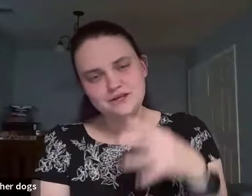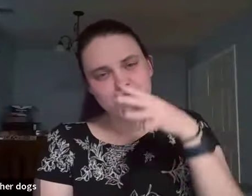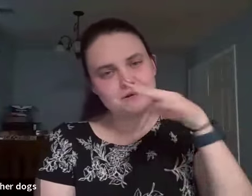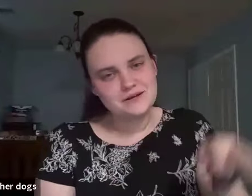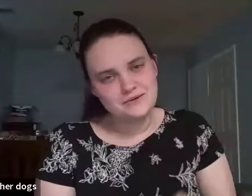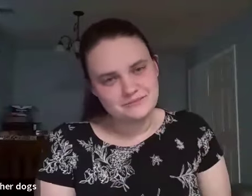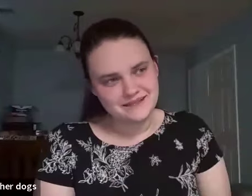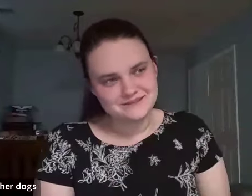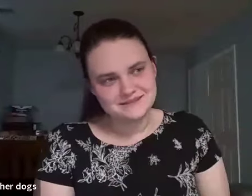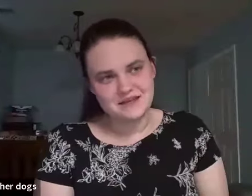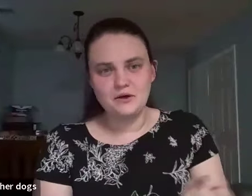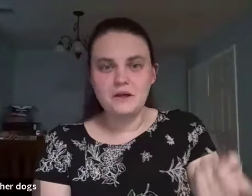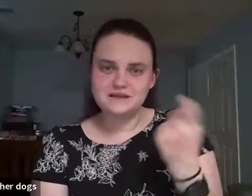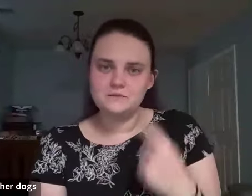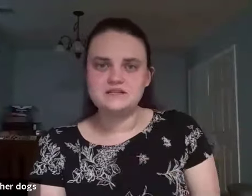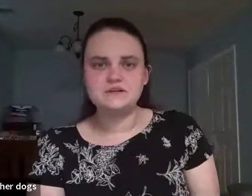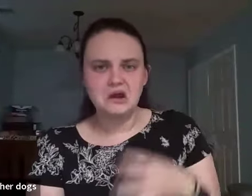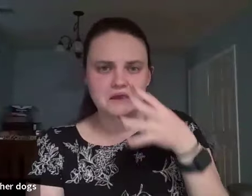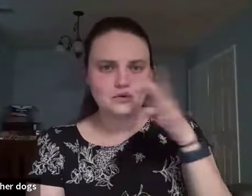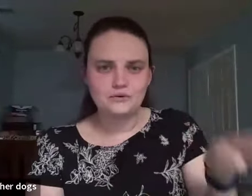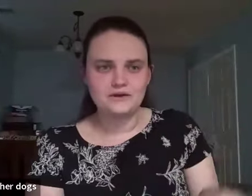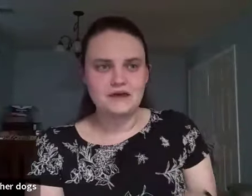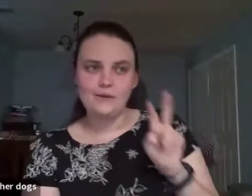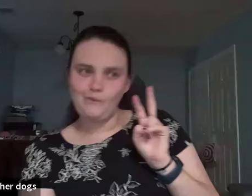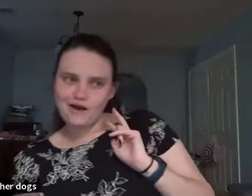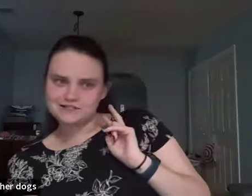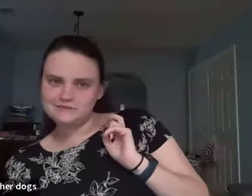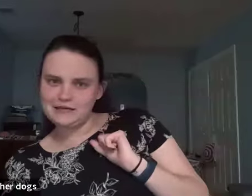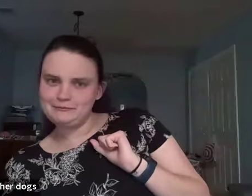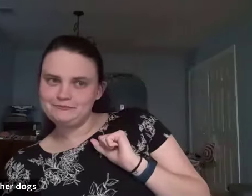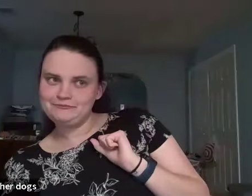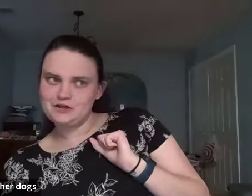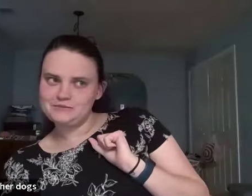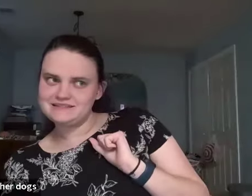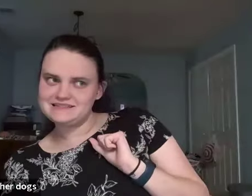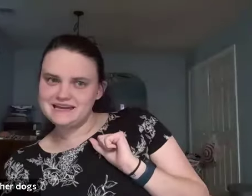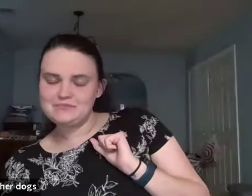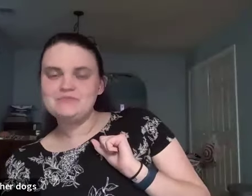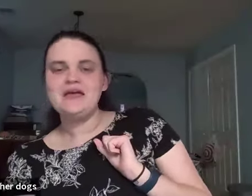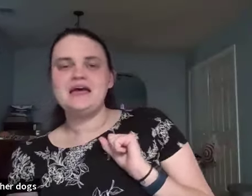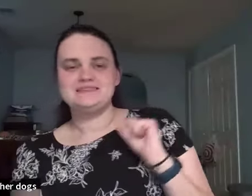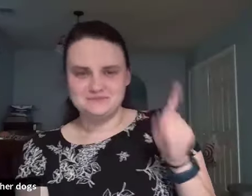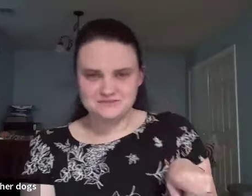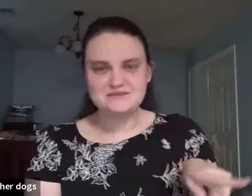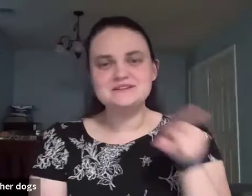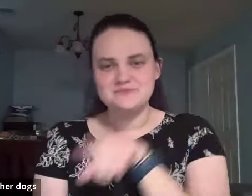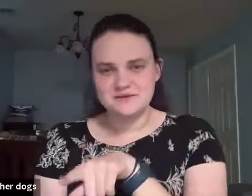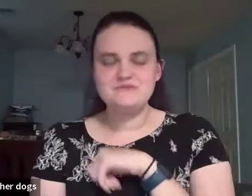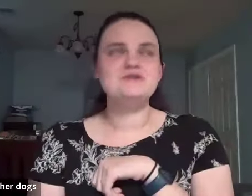know what the word ignore means? And they'll like tell me something, I go, ignore them. And I watch. I'm like, are you about to say it? Sometimes they will, sometimes they won't. I'm